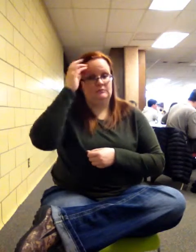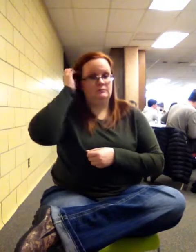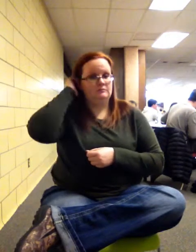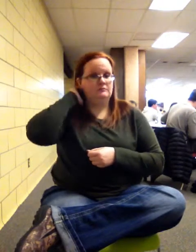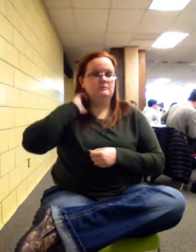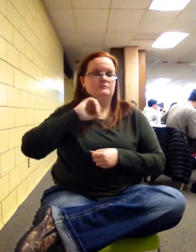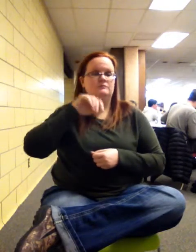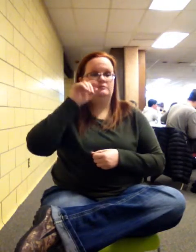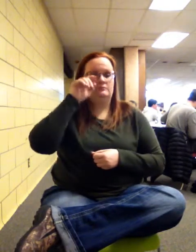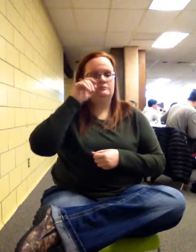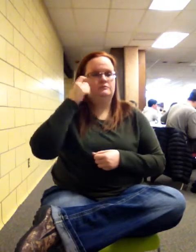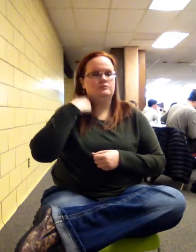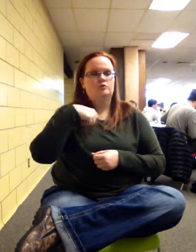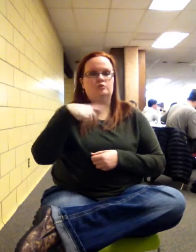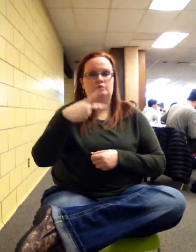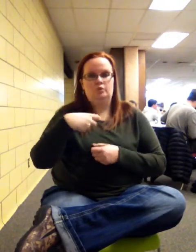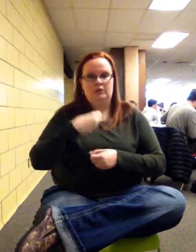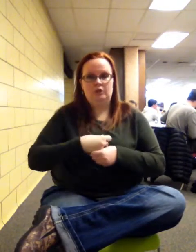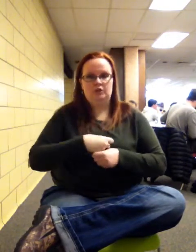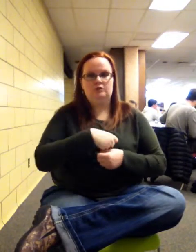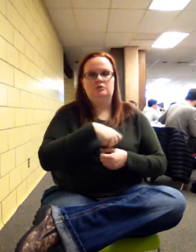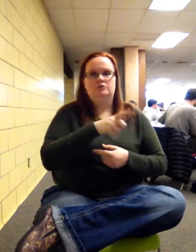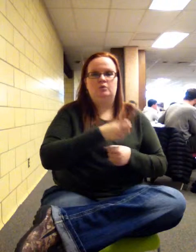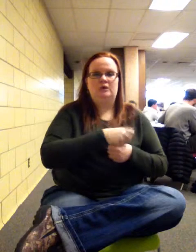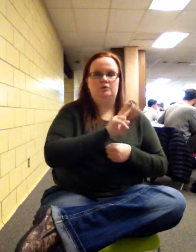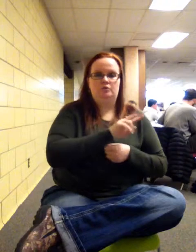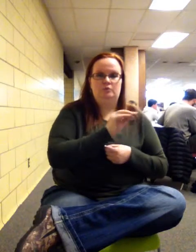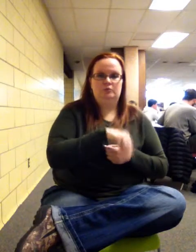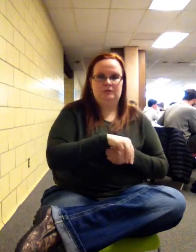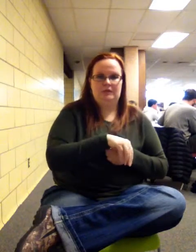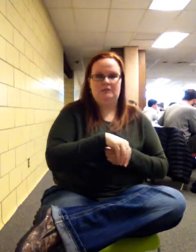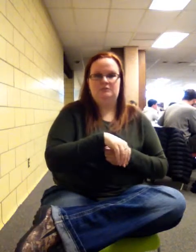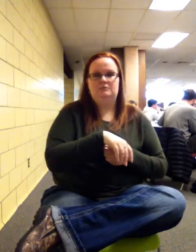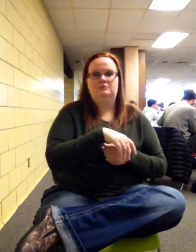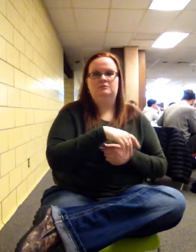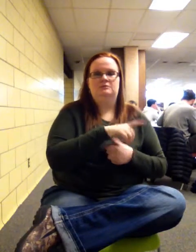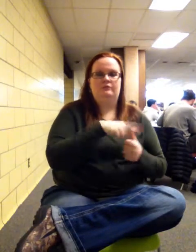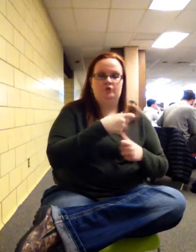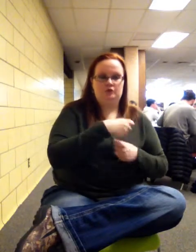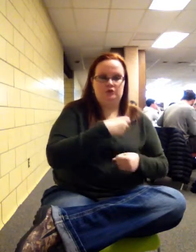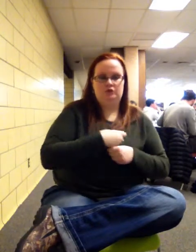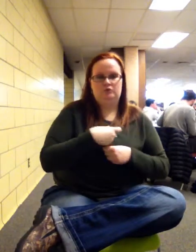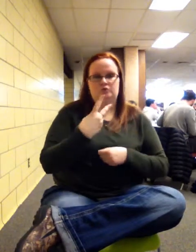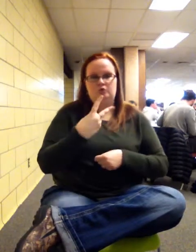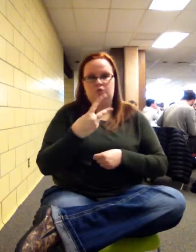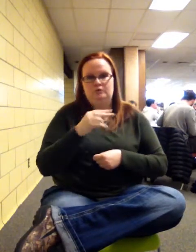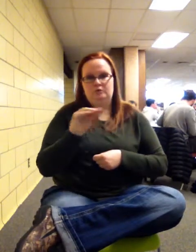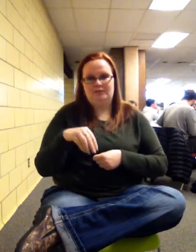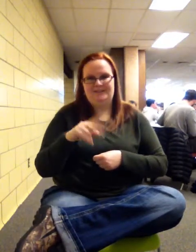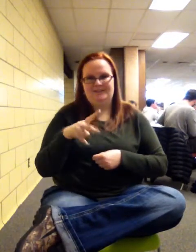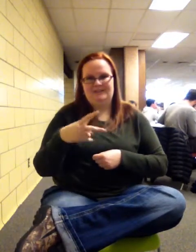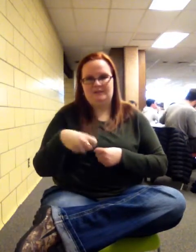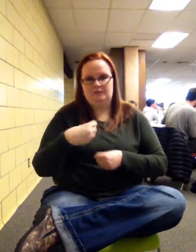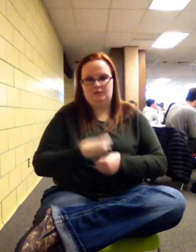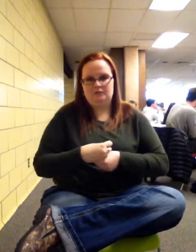and 2% the second year. You're not just getting 2% over 2 years. We're talking about an annual percentage rate. So when we talk about quoted